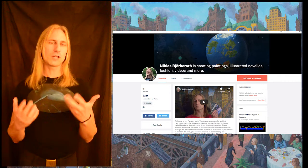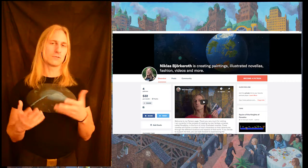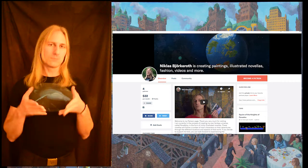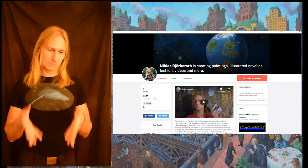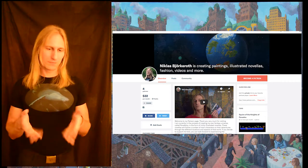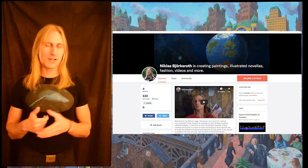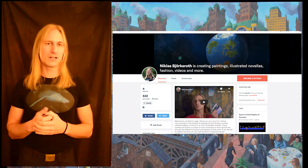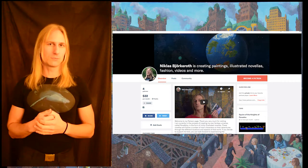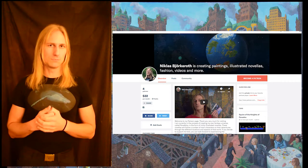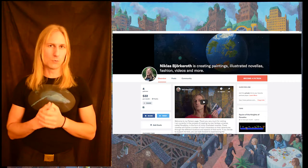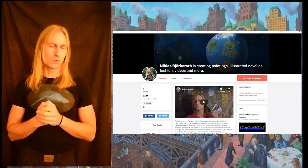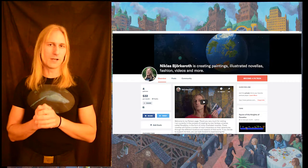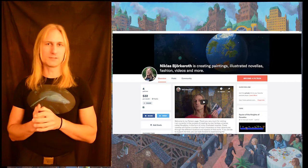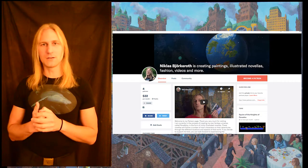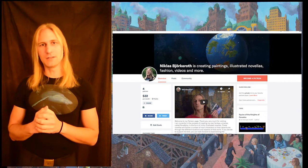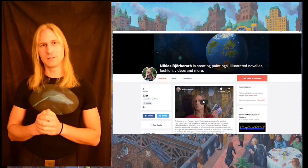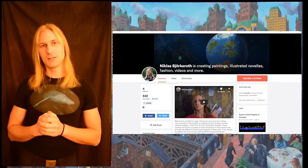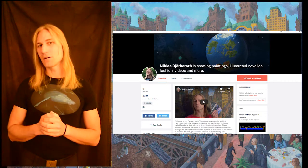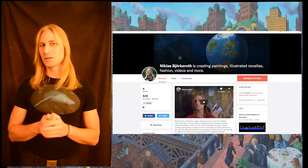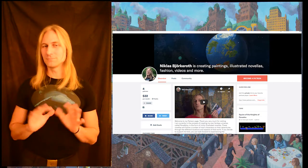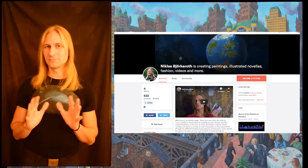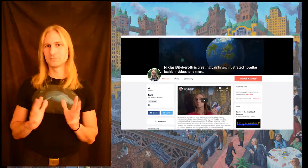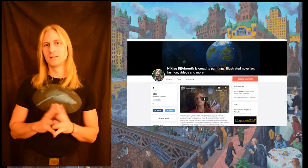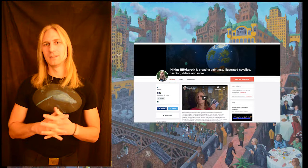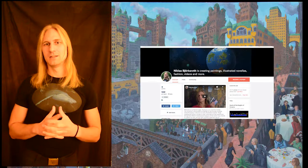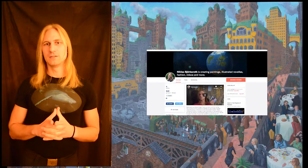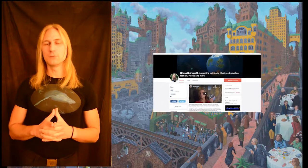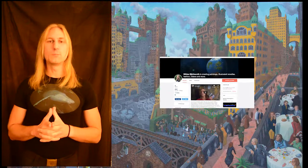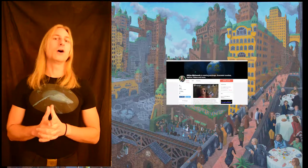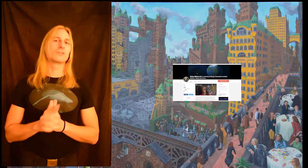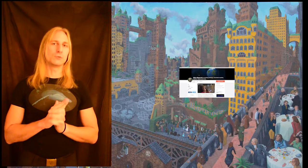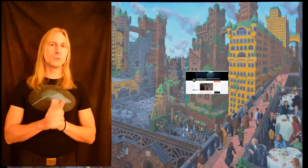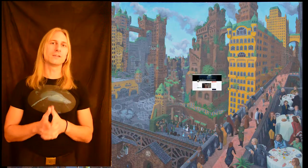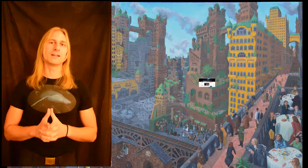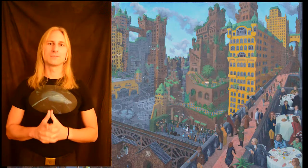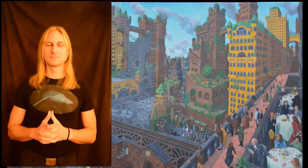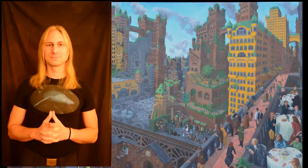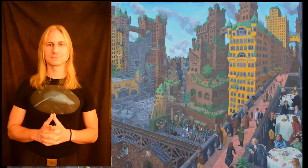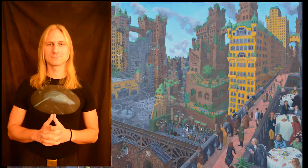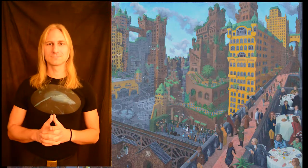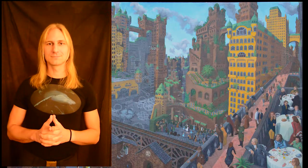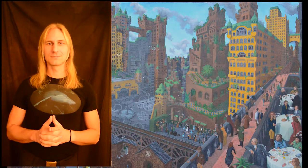which you can find out more about down there. There are a few perks to doing that.